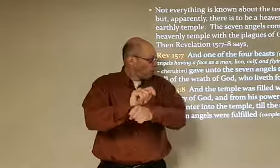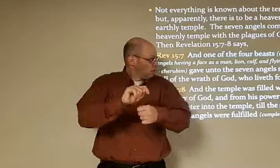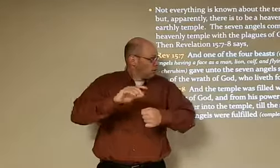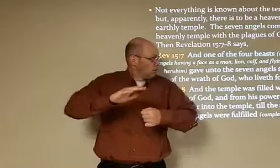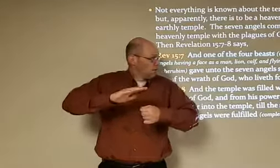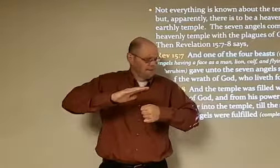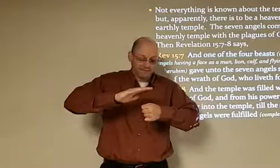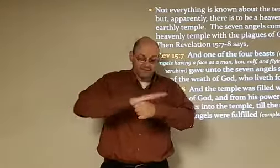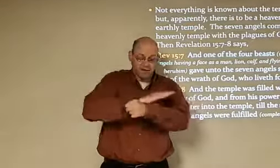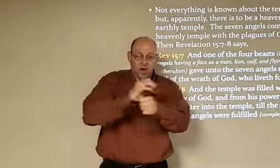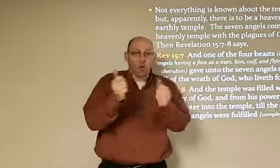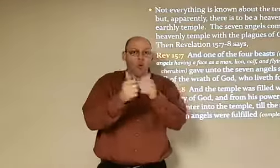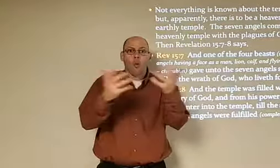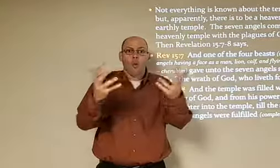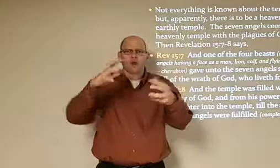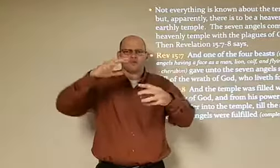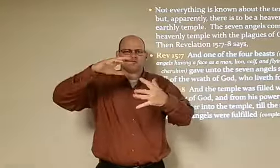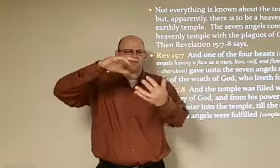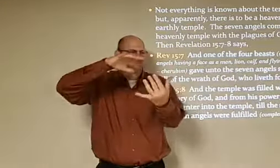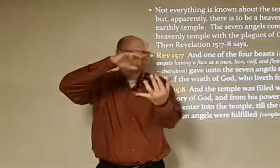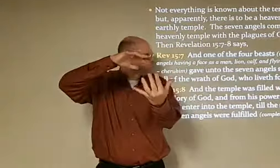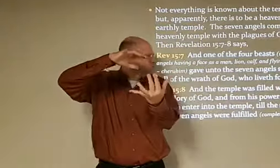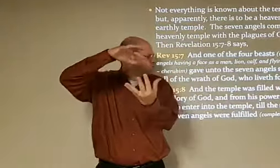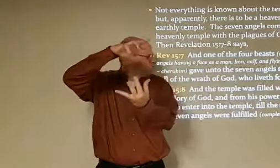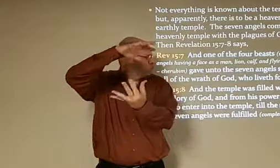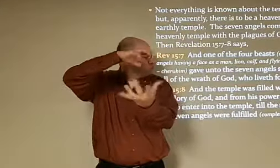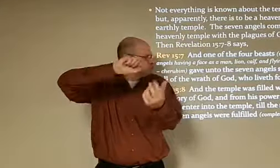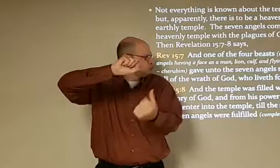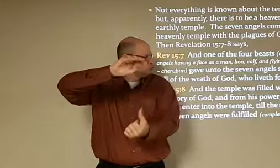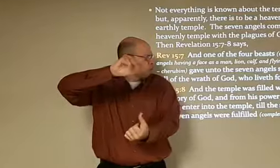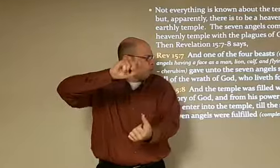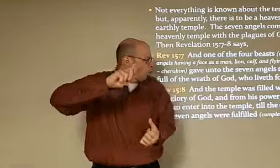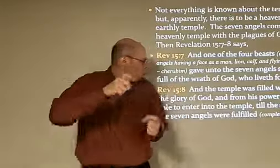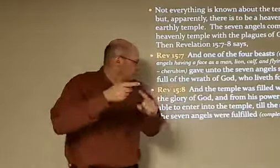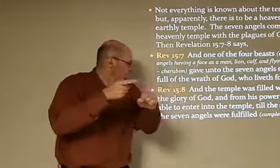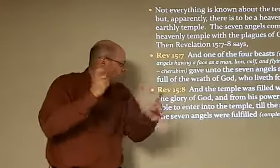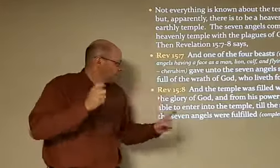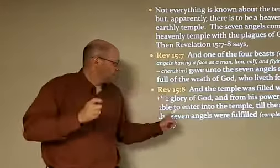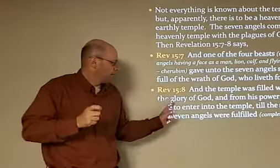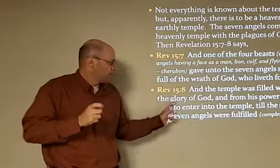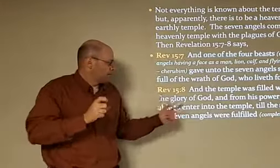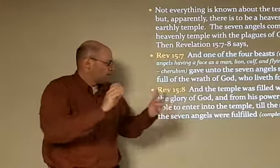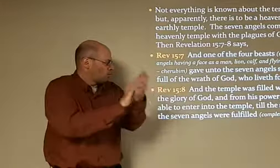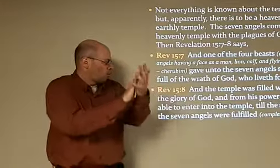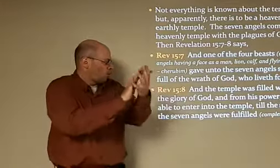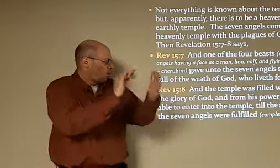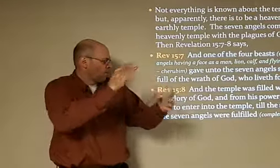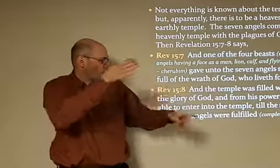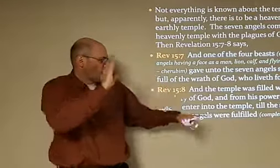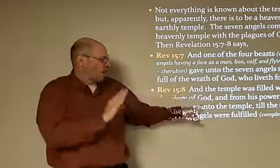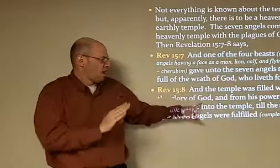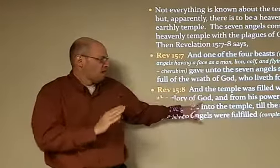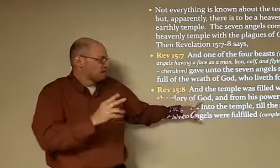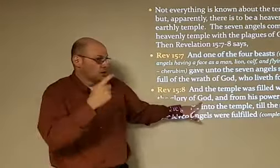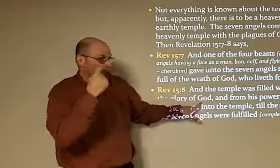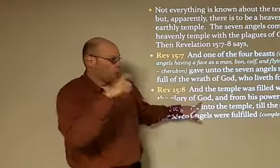And the temple was filled with smoke from the glory of God.